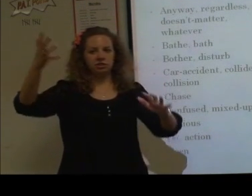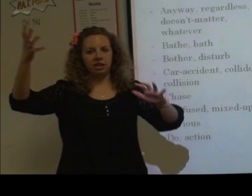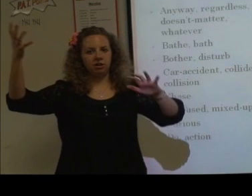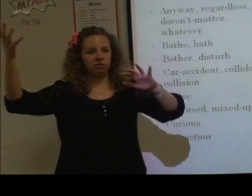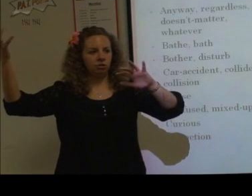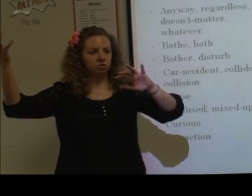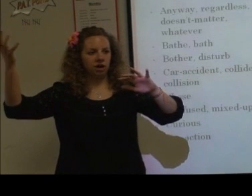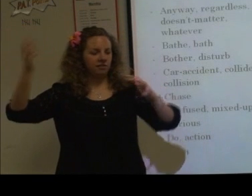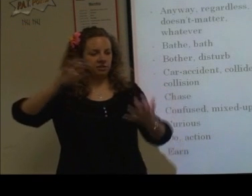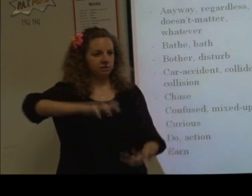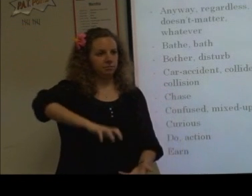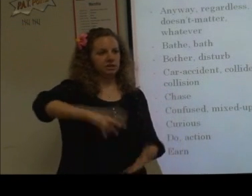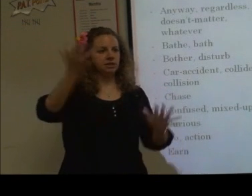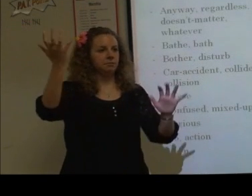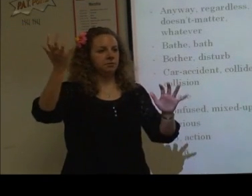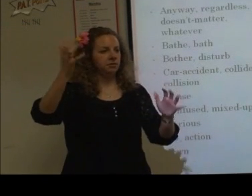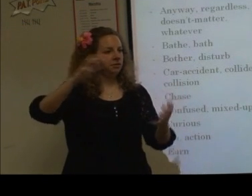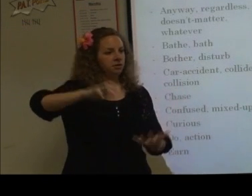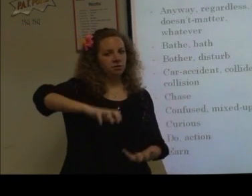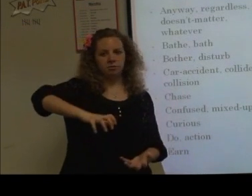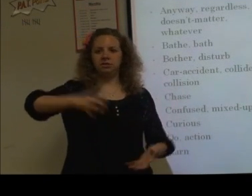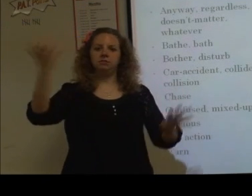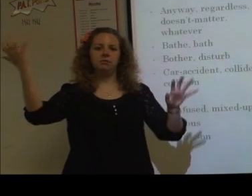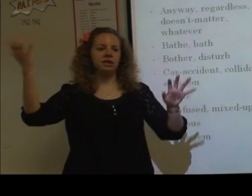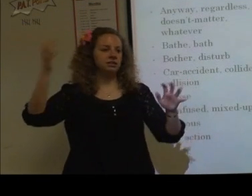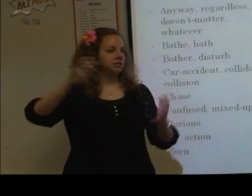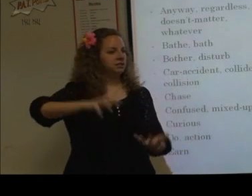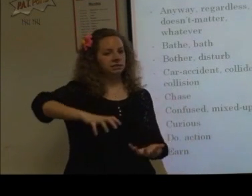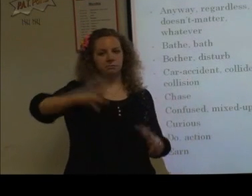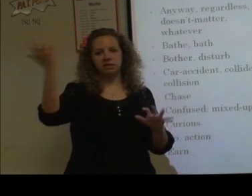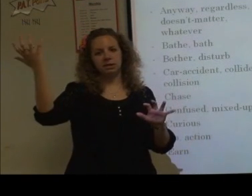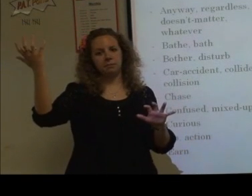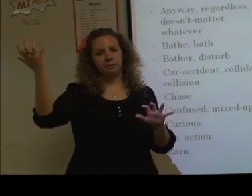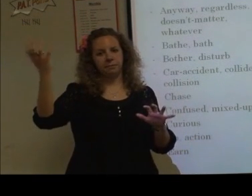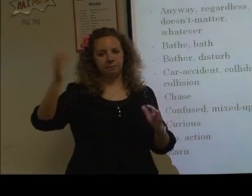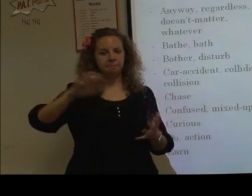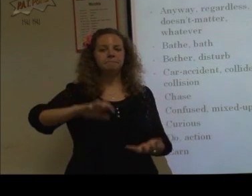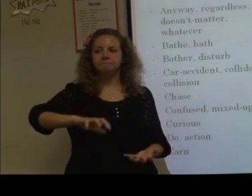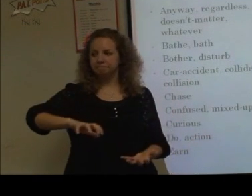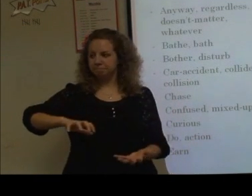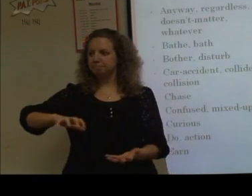like goes off and is messed up. It's a mess. It's messed up.